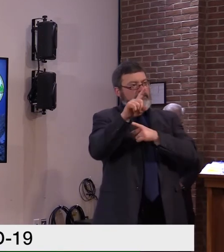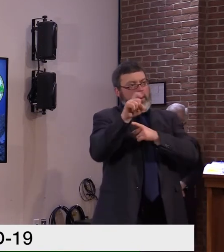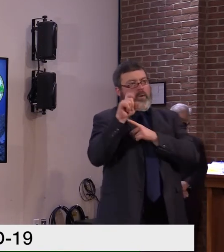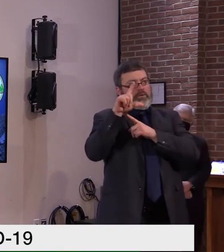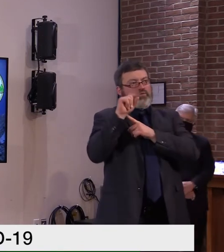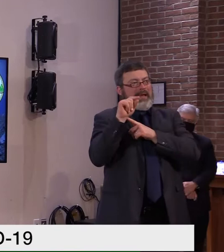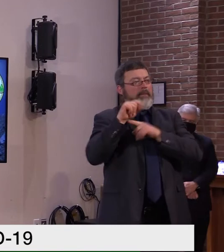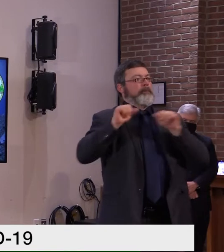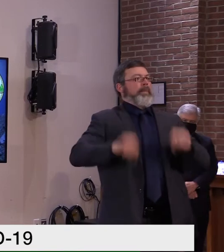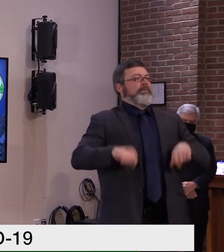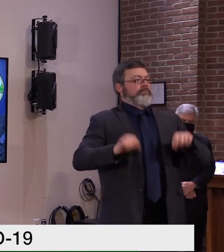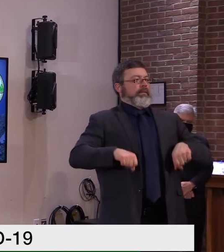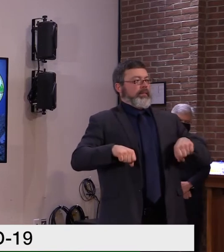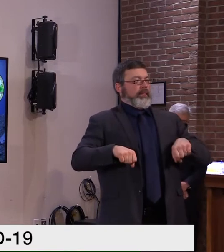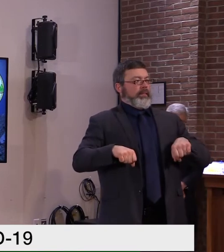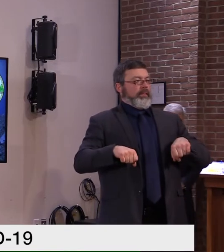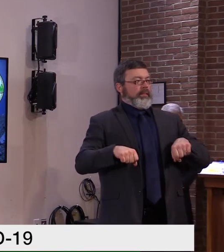cases.